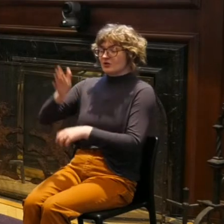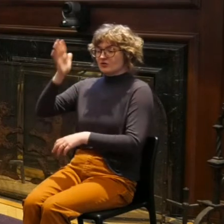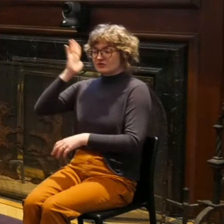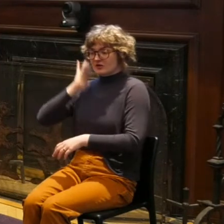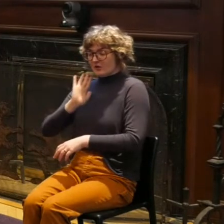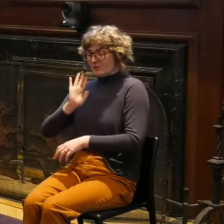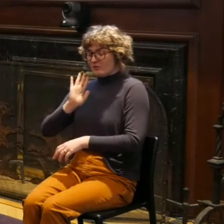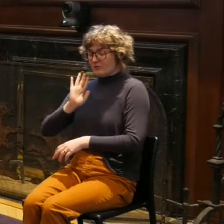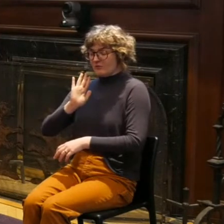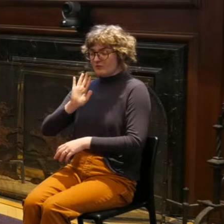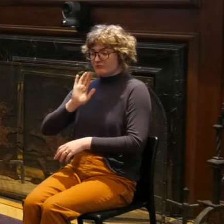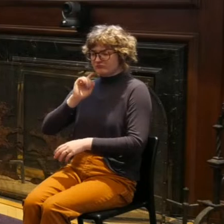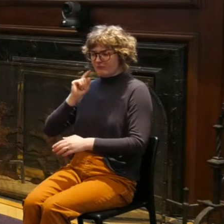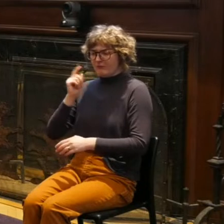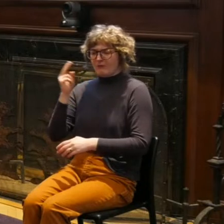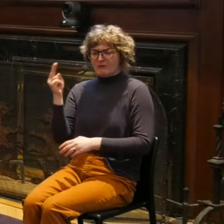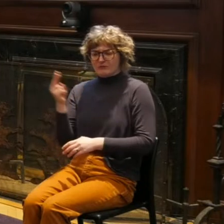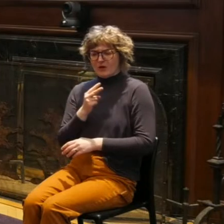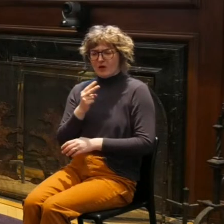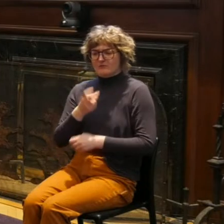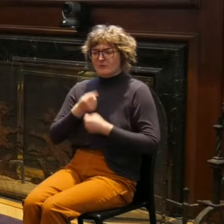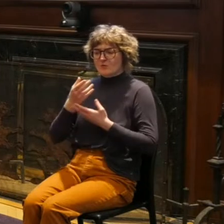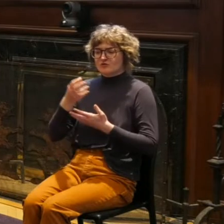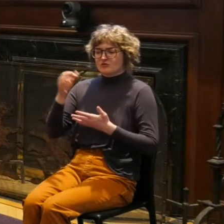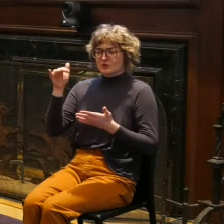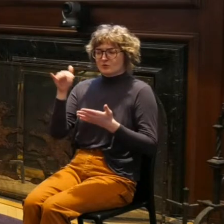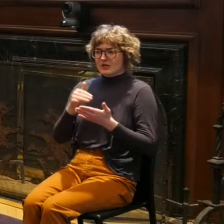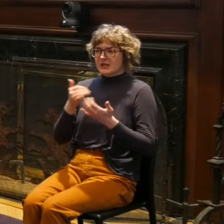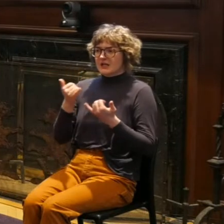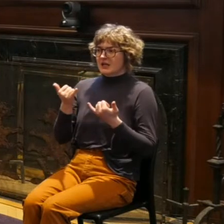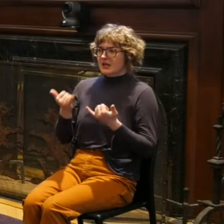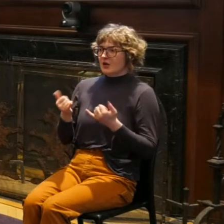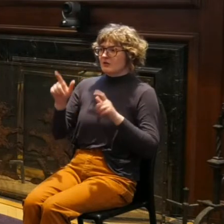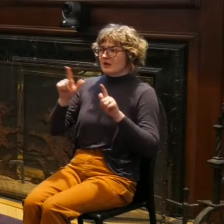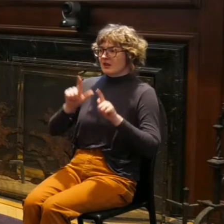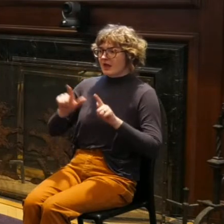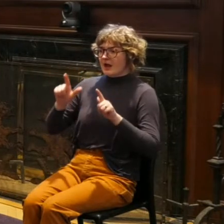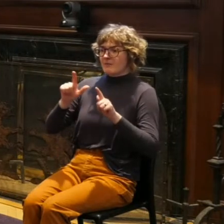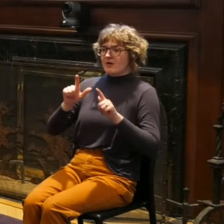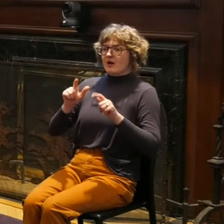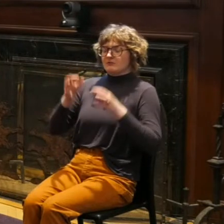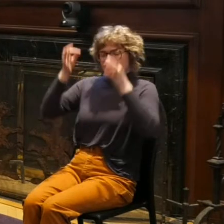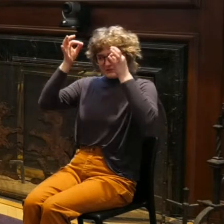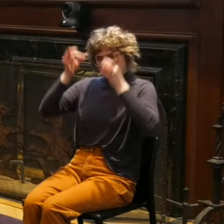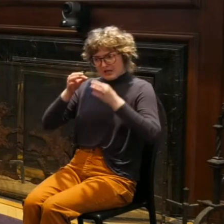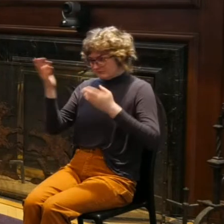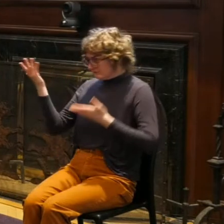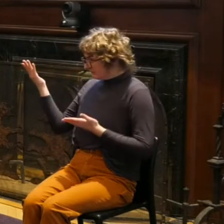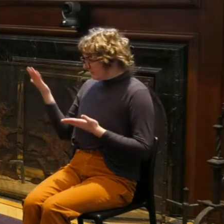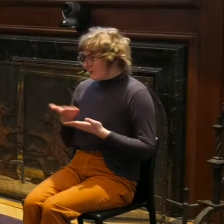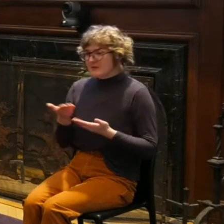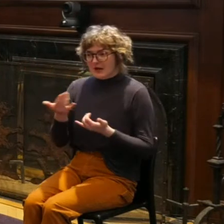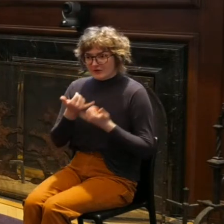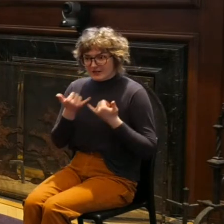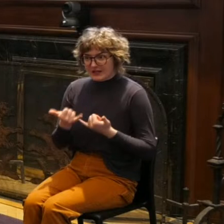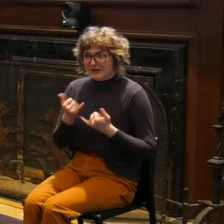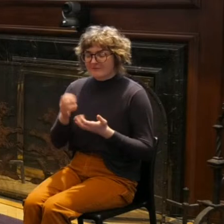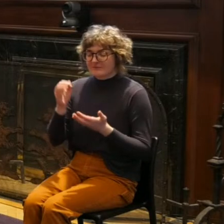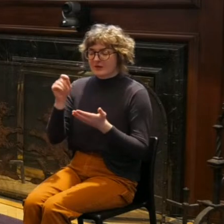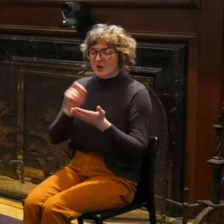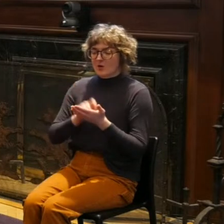having a poetry reading down here. You know, I jumped on it, had to come down here because I wrote